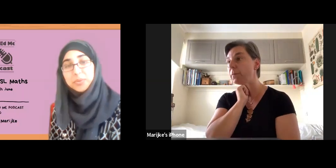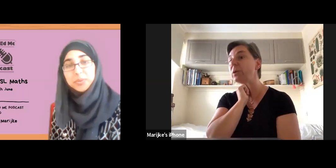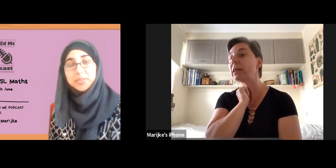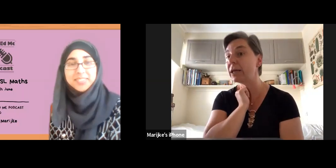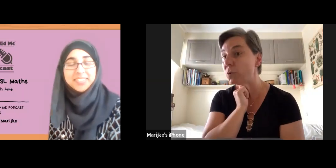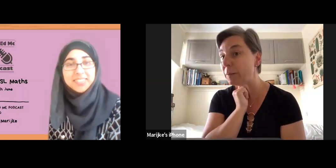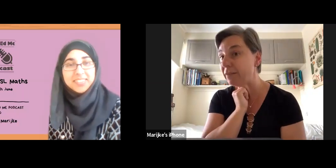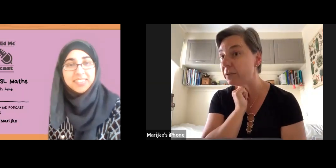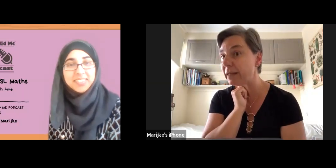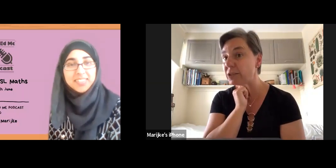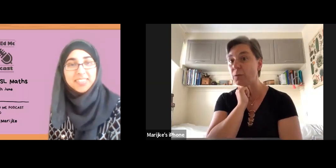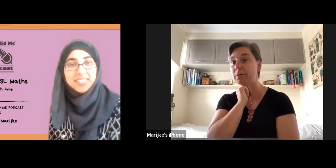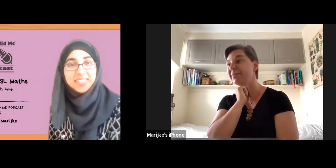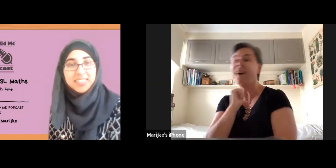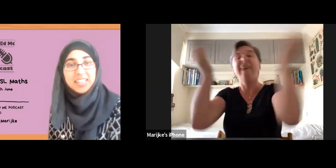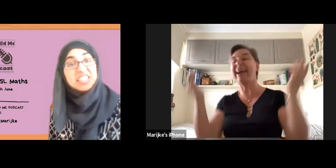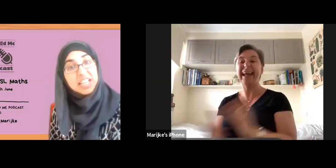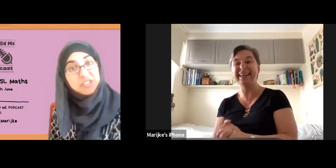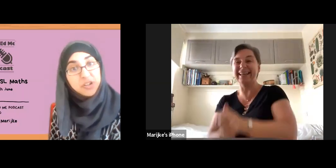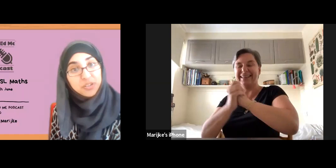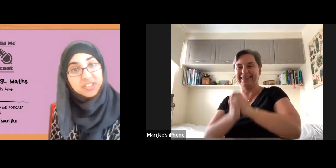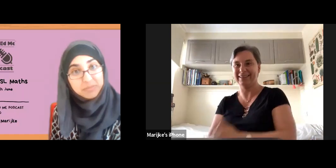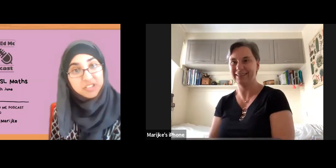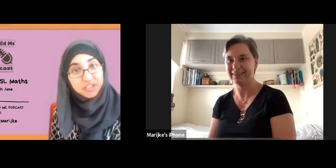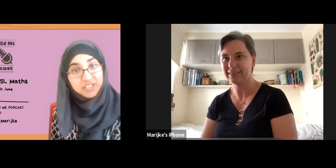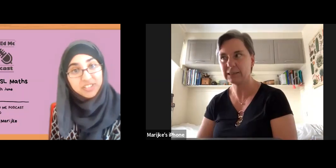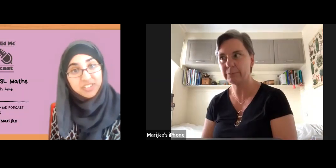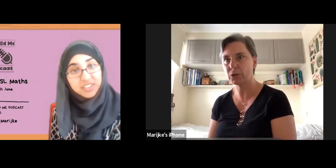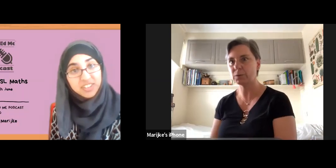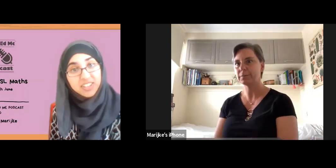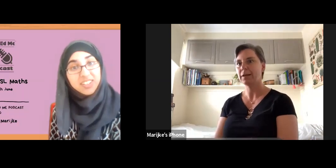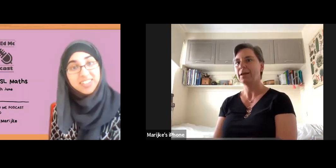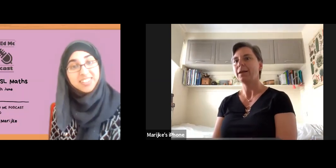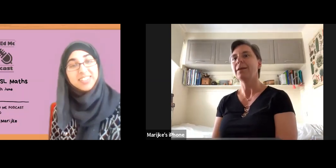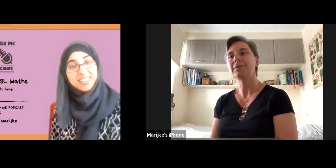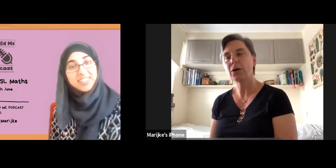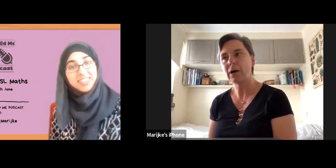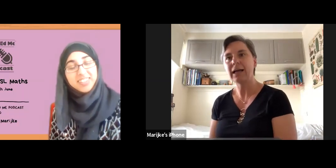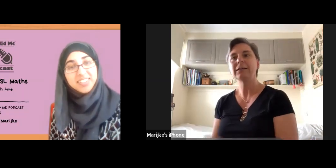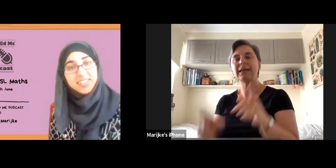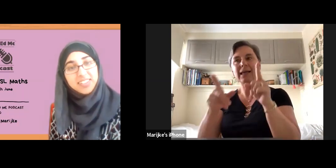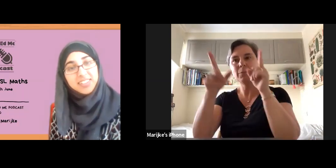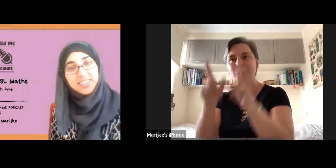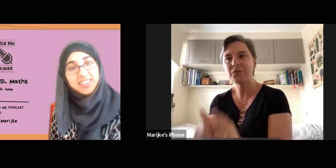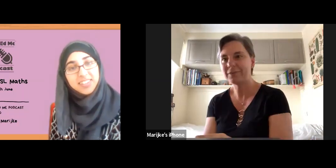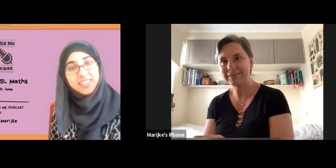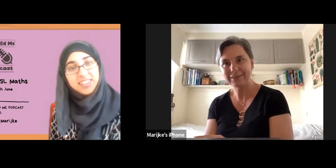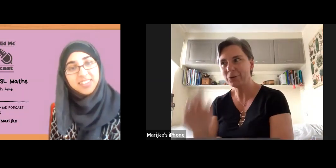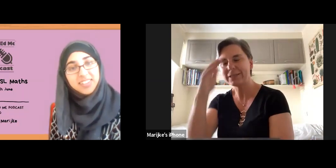We'd like you to apply for the maths job. Okay. In the same school? Same school. So they then moved this. Honestly, there's